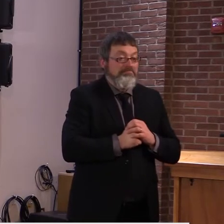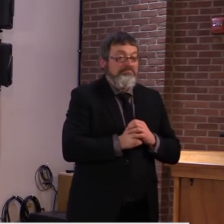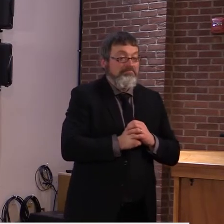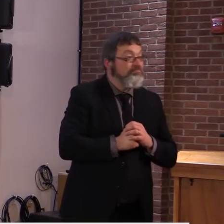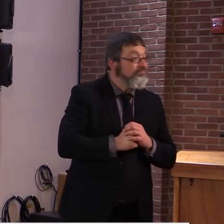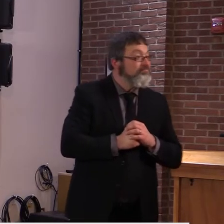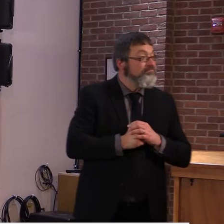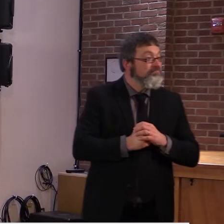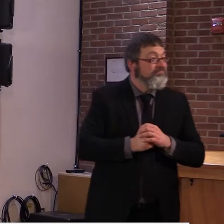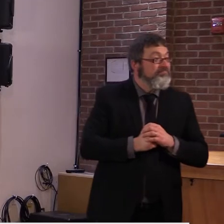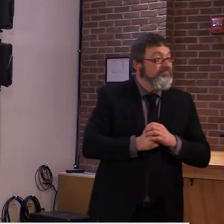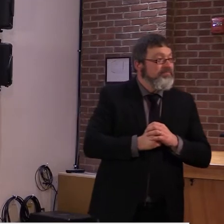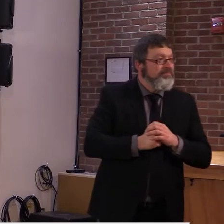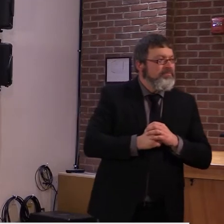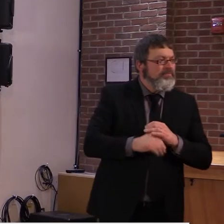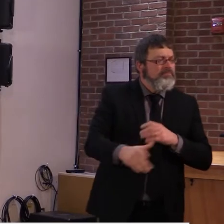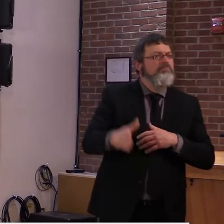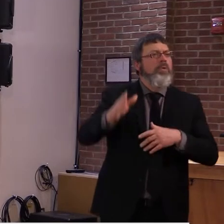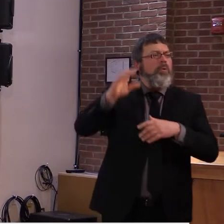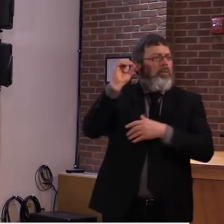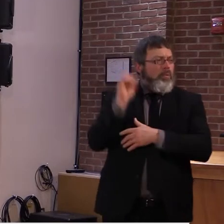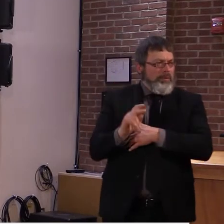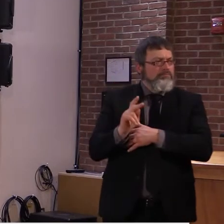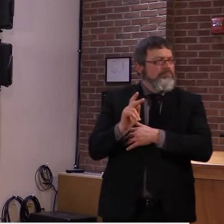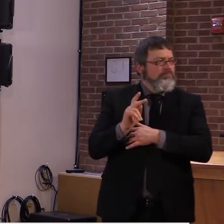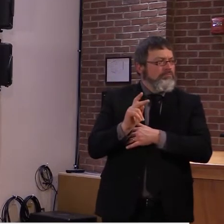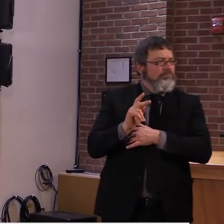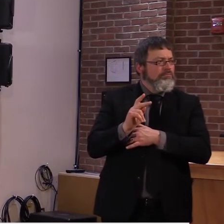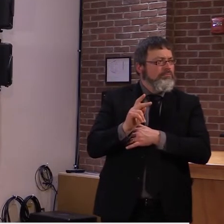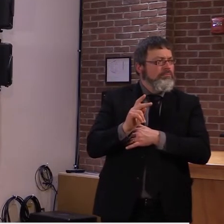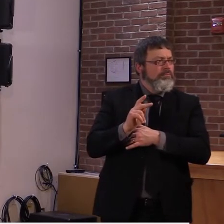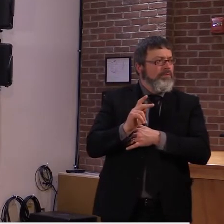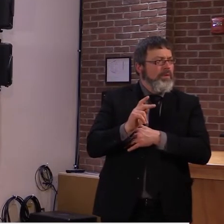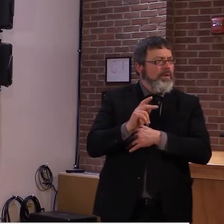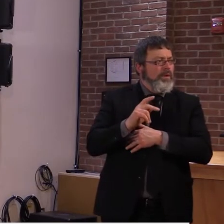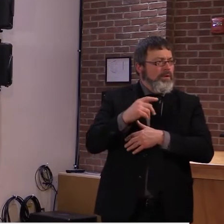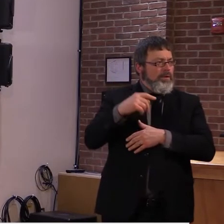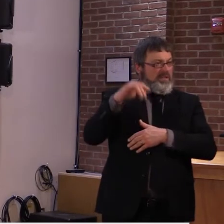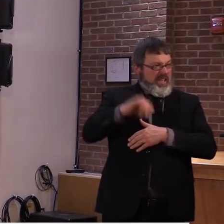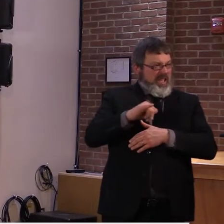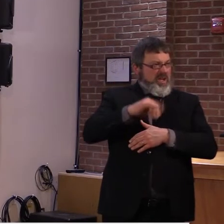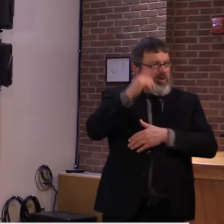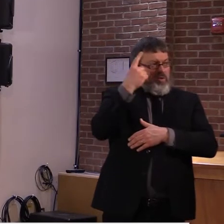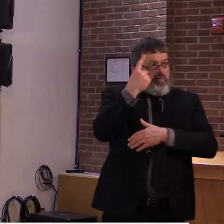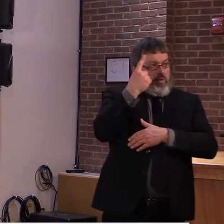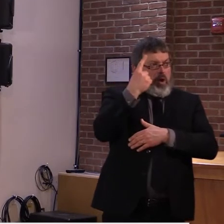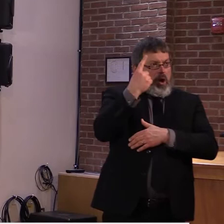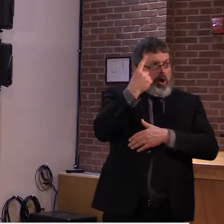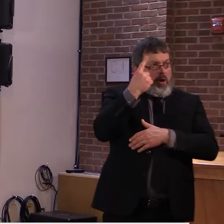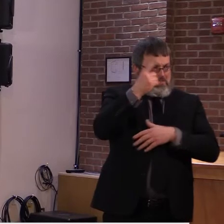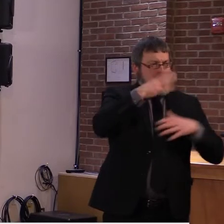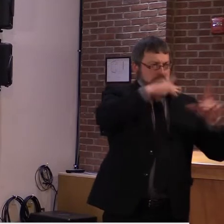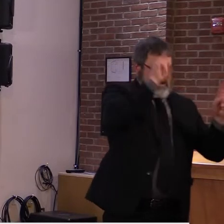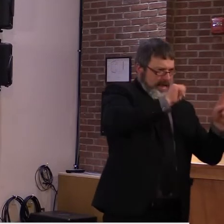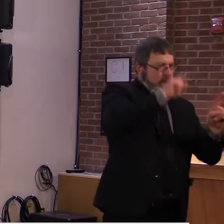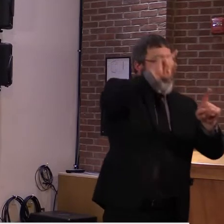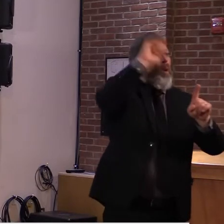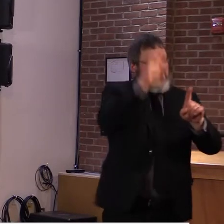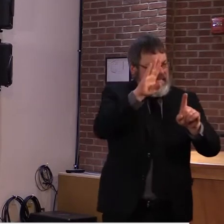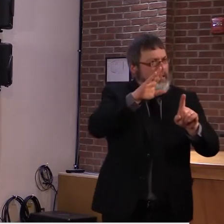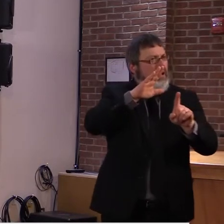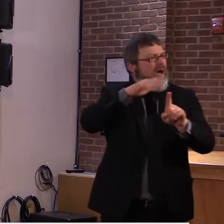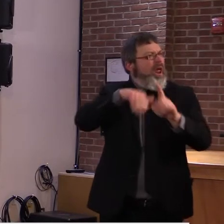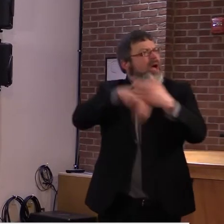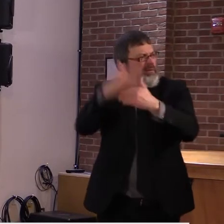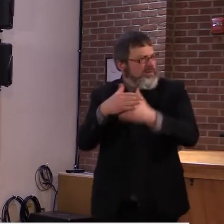Okay, so then at the end of when list 1B is finalized, somebody who is over age 75, who's presumably they would